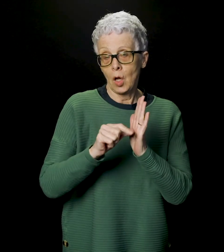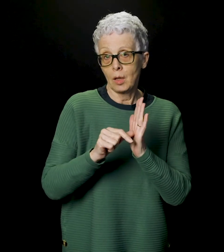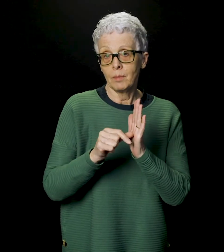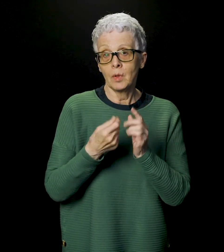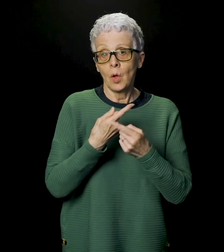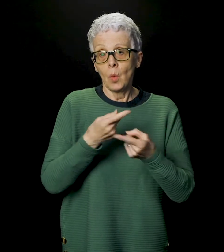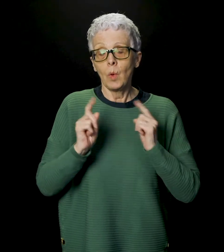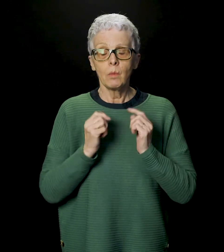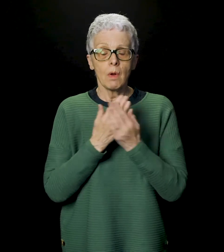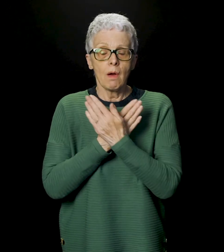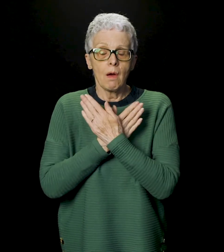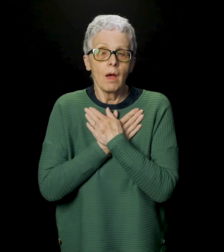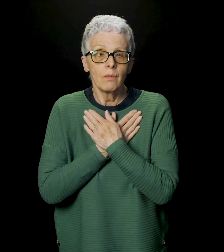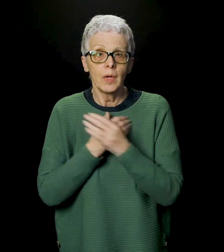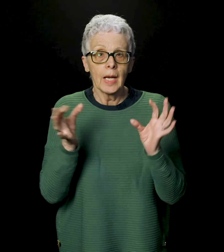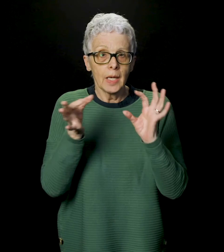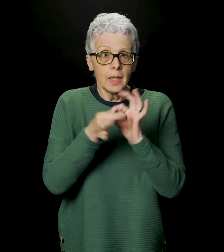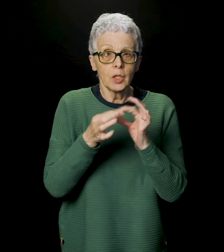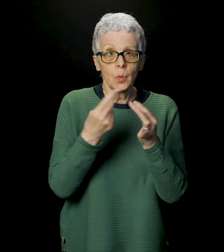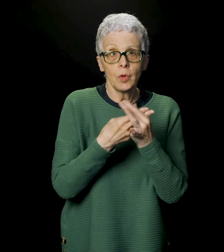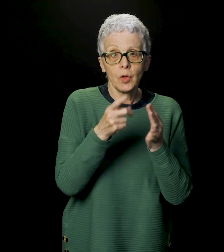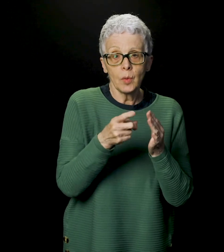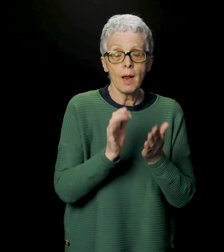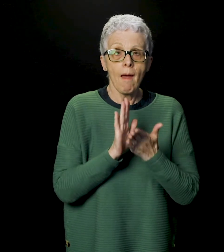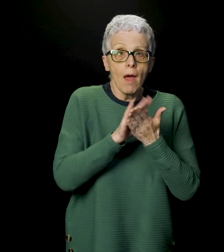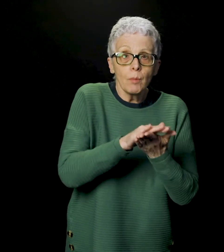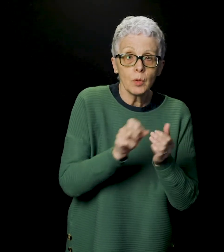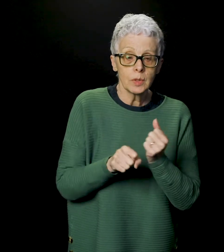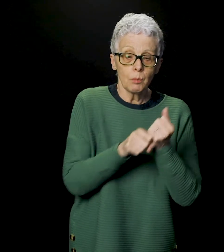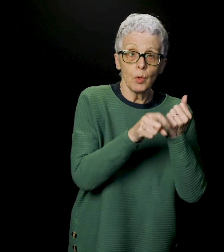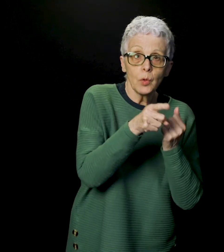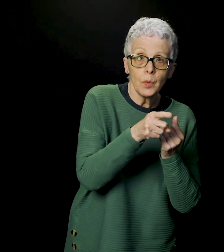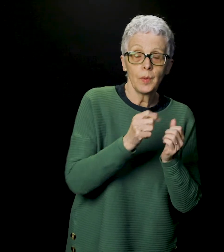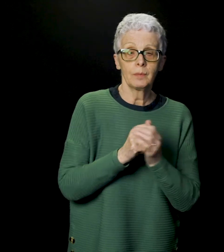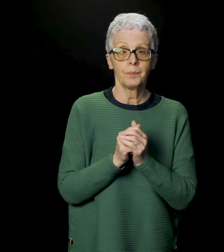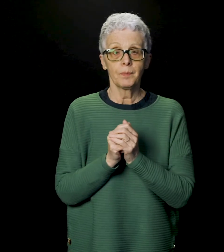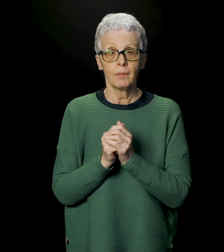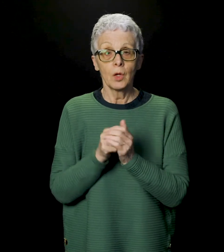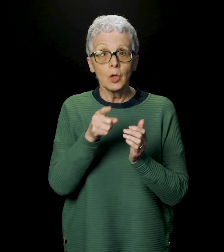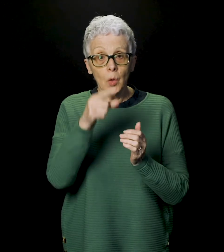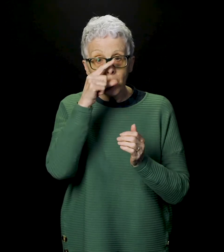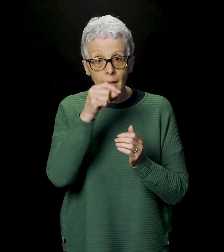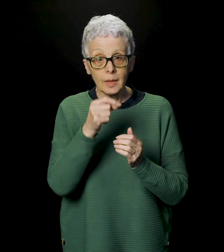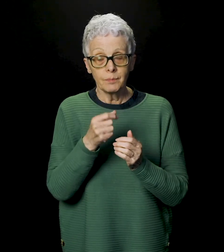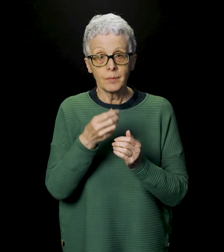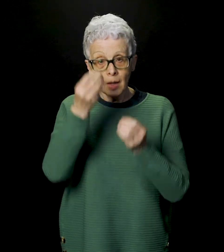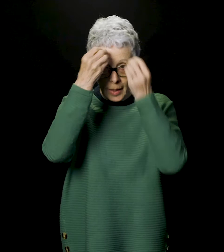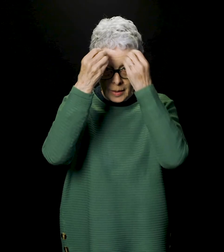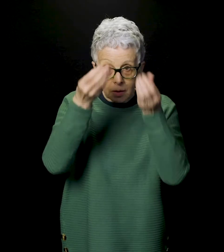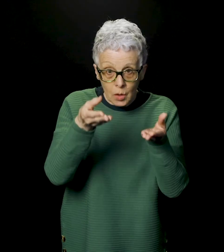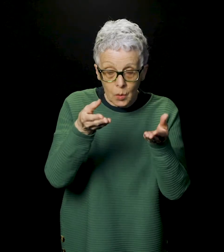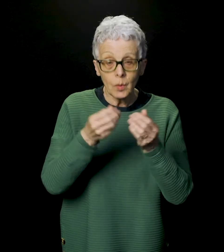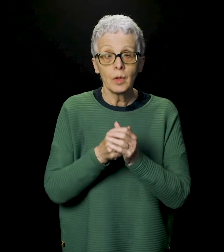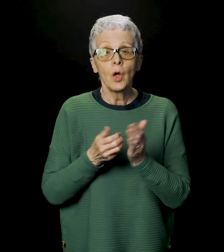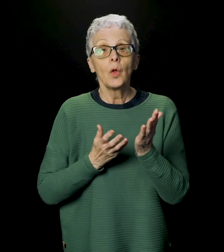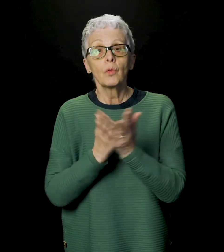would absolutely love to connect with you and resource you and support you. You can let us know via